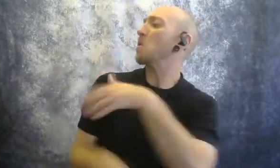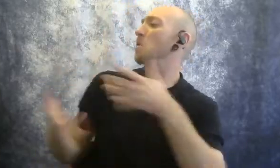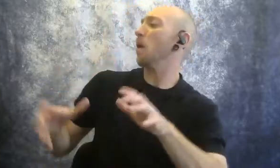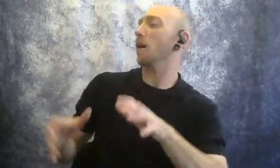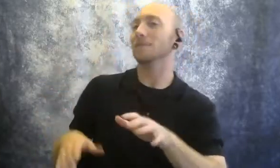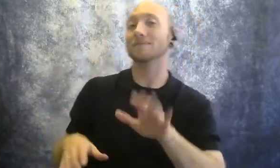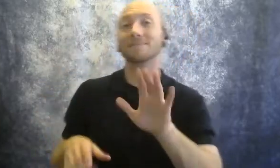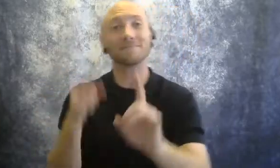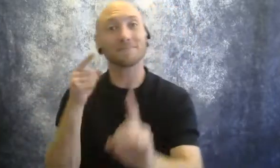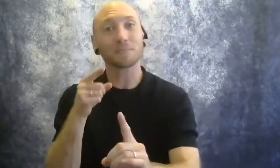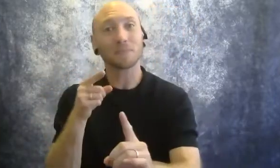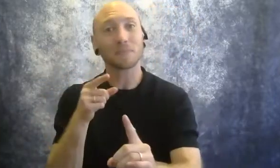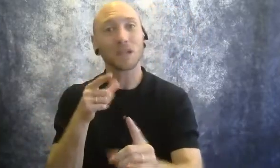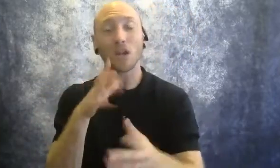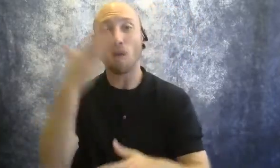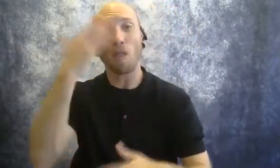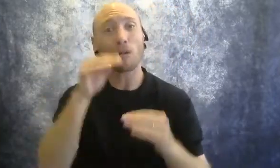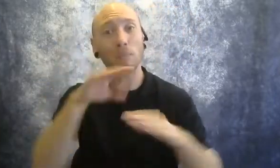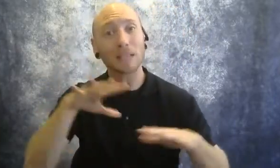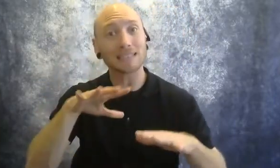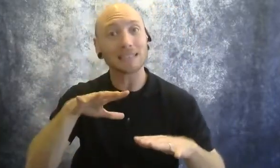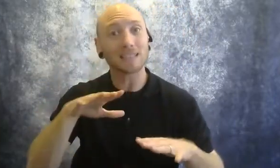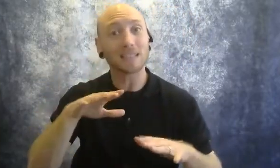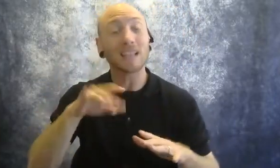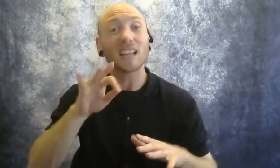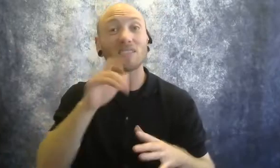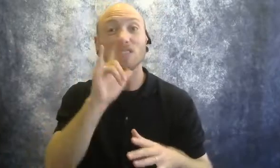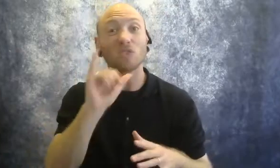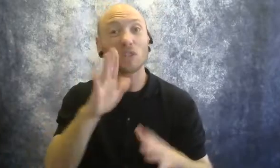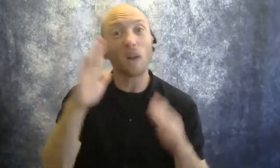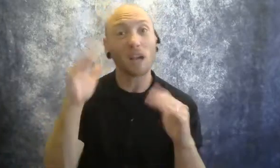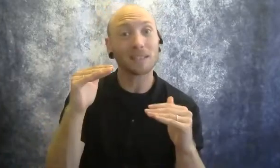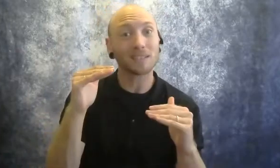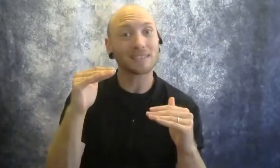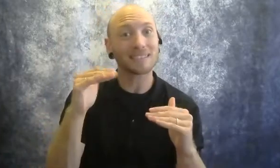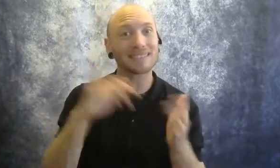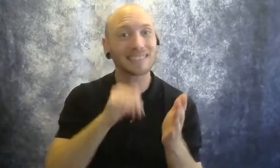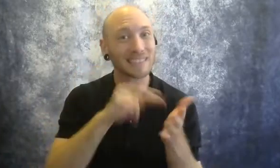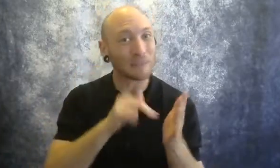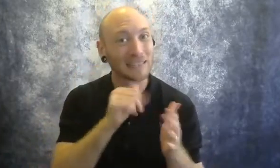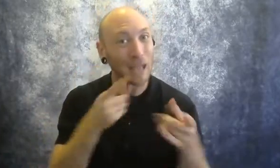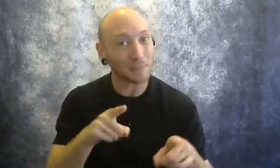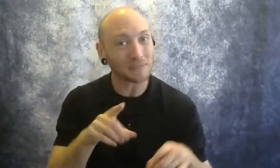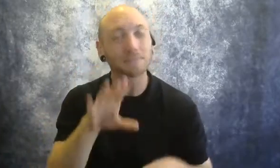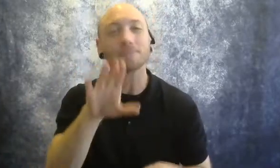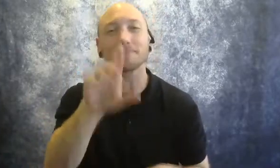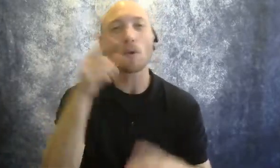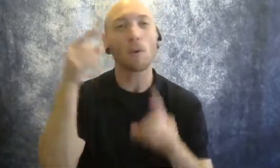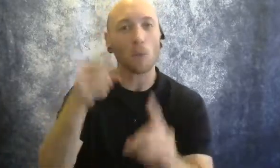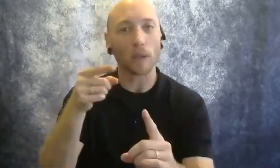walked on. And it says, don't miss out on a blessing because it isn't packaged as you expect. You know? So